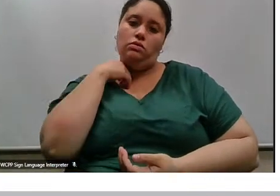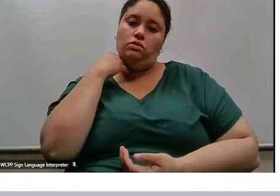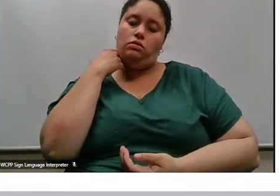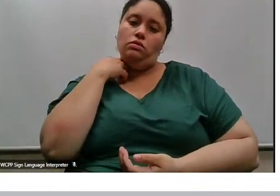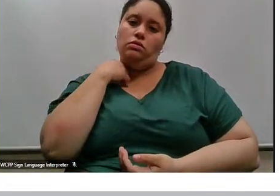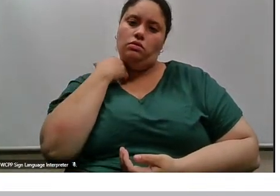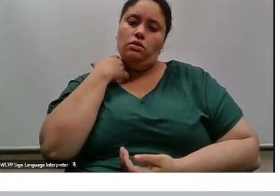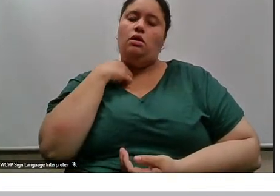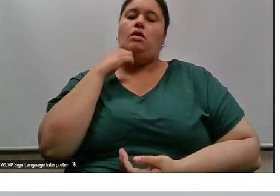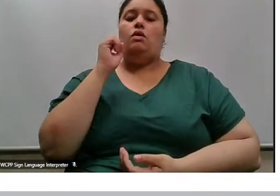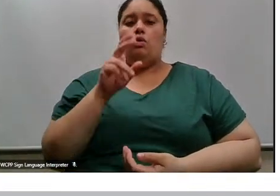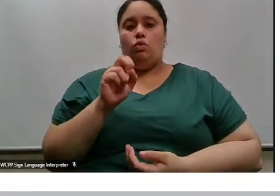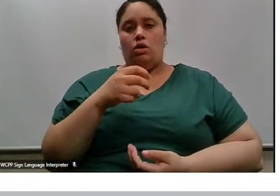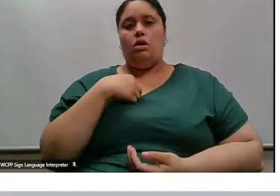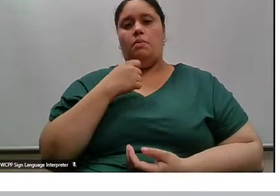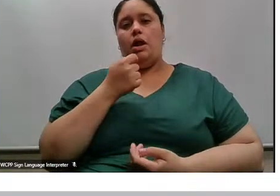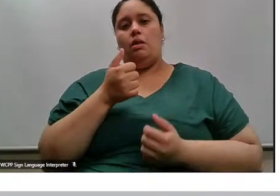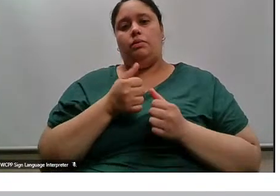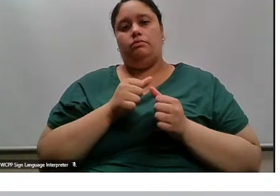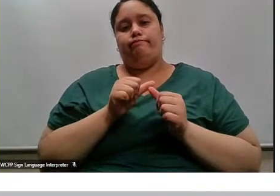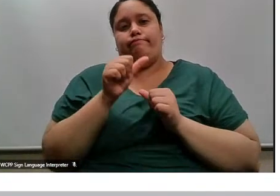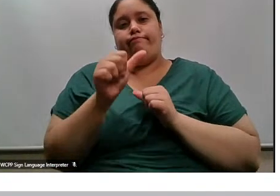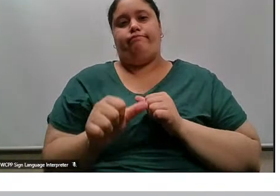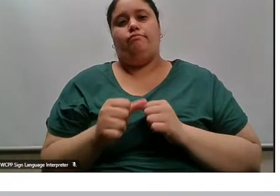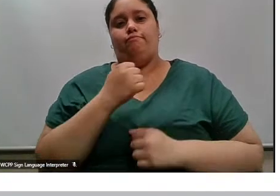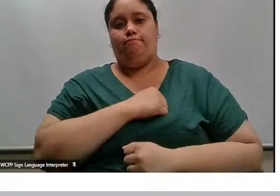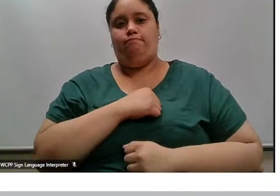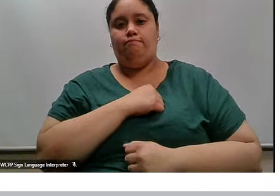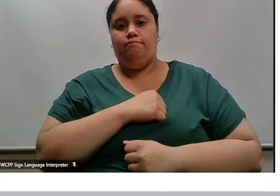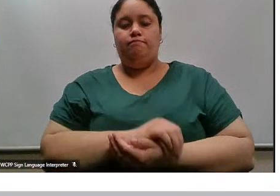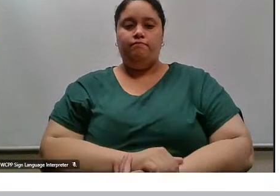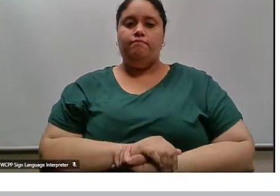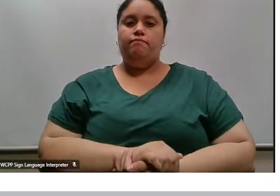So I was just ahead of myself then. Apologies.